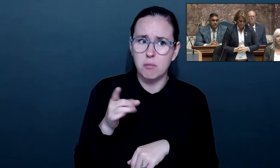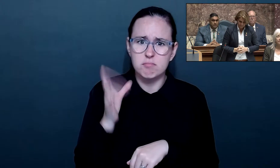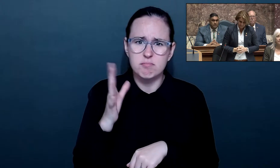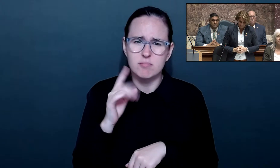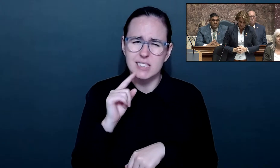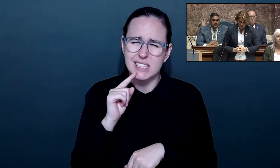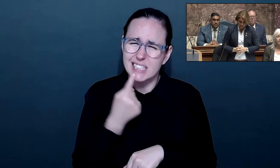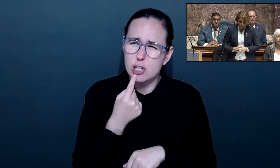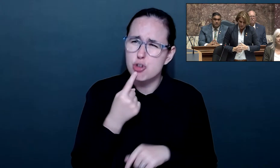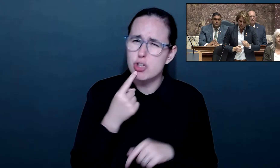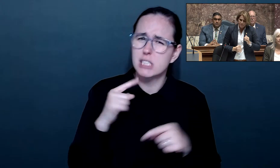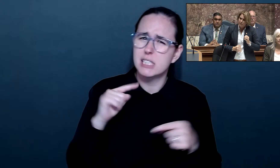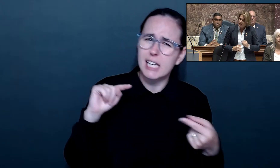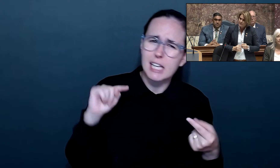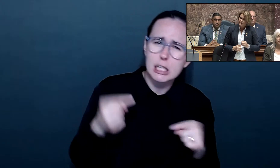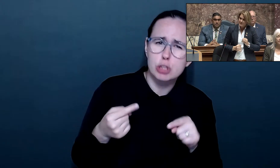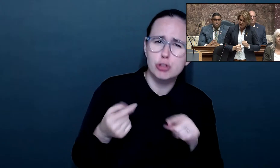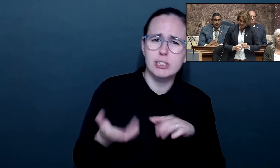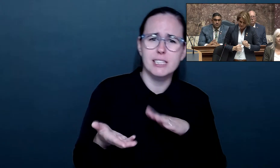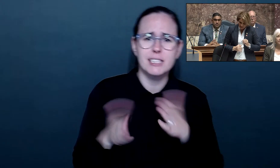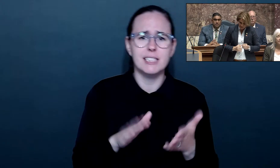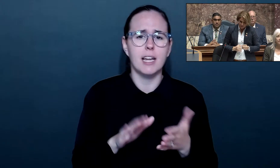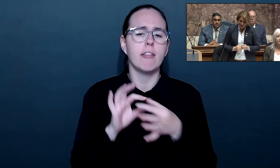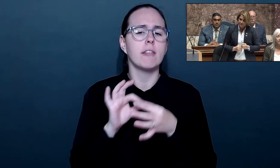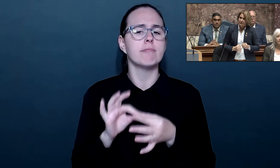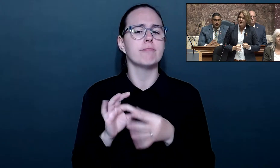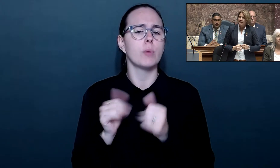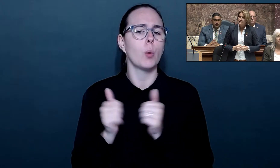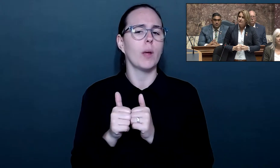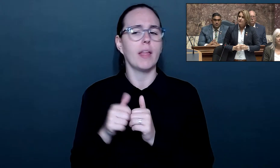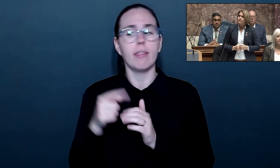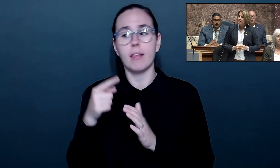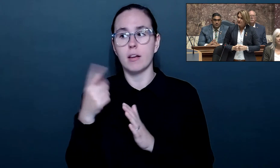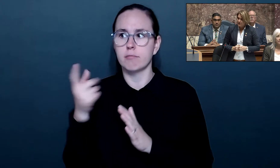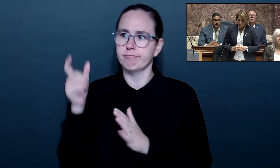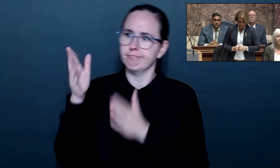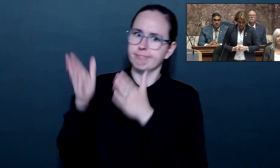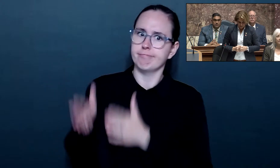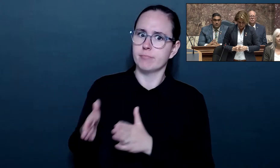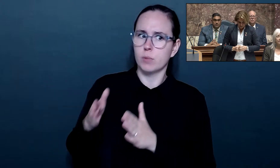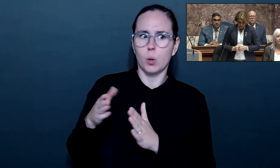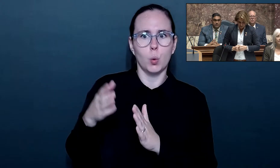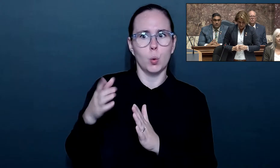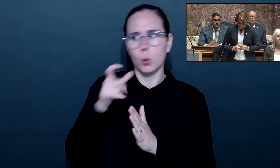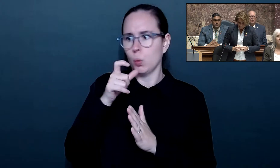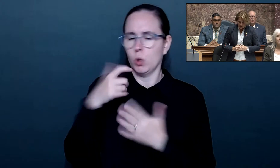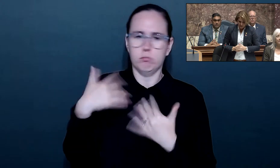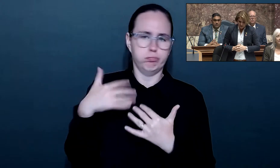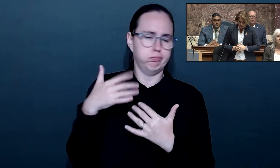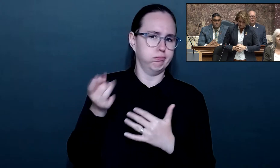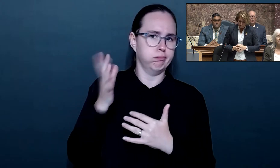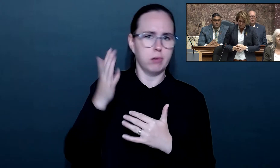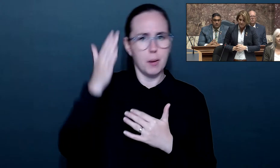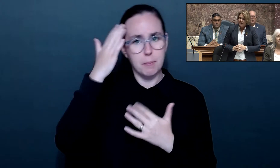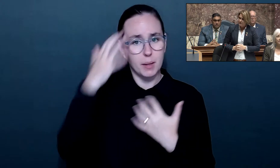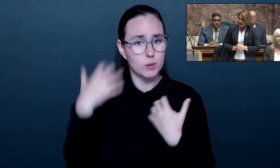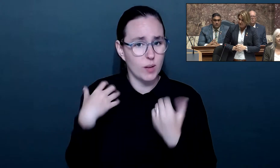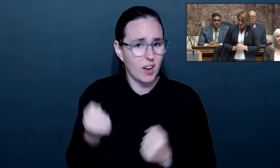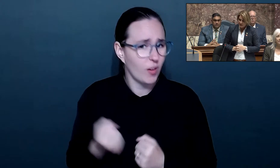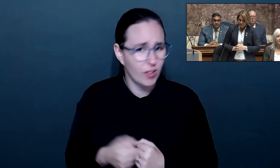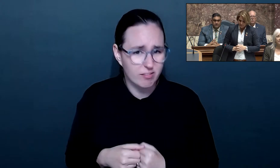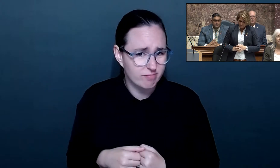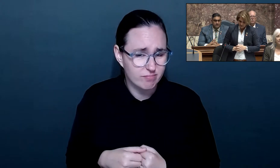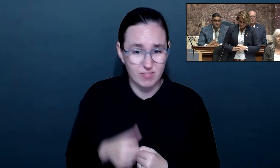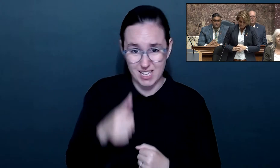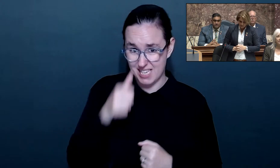province. We heard multiple examples yesterday, and frankly, for years, of severely mentally ill people failed by